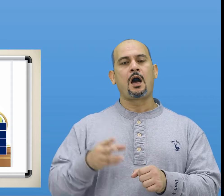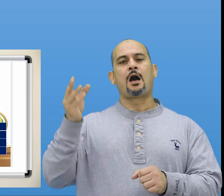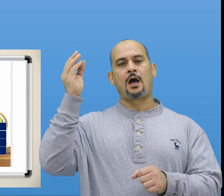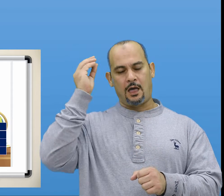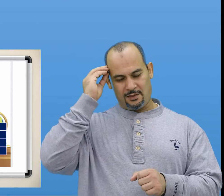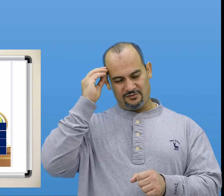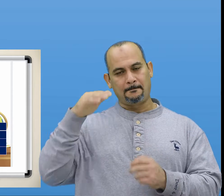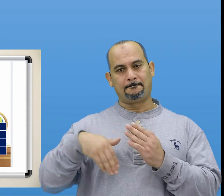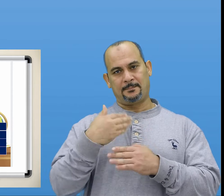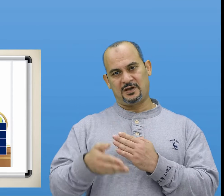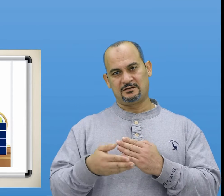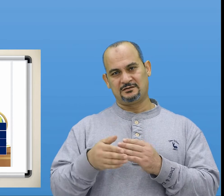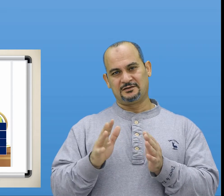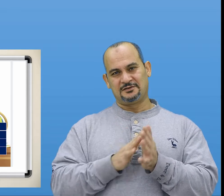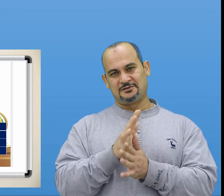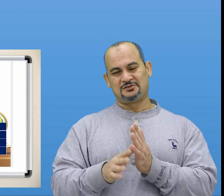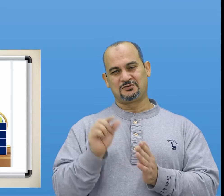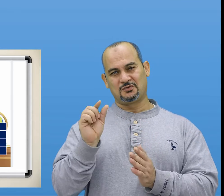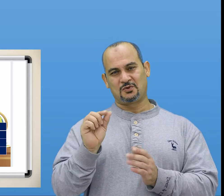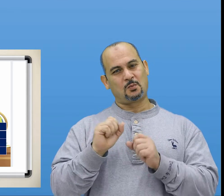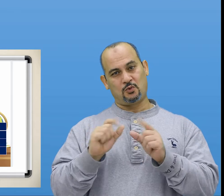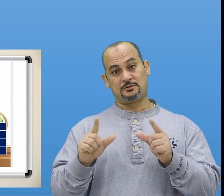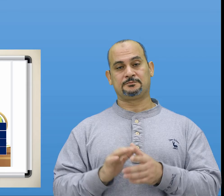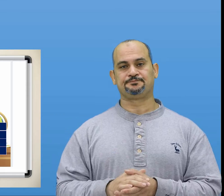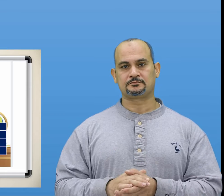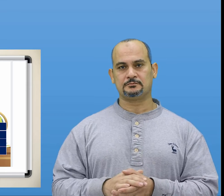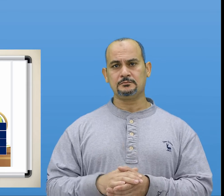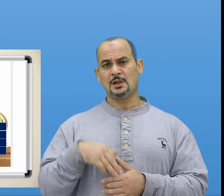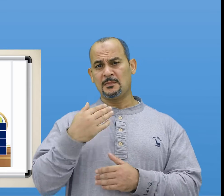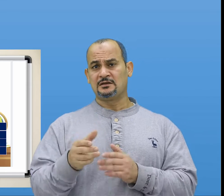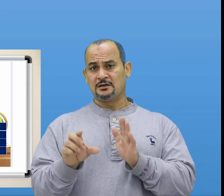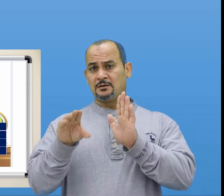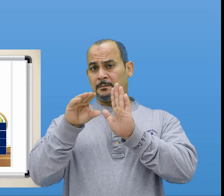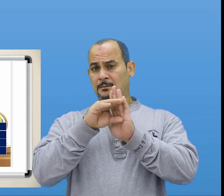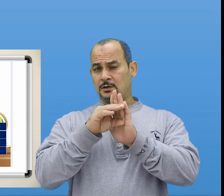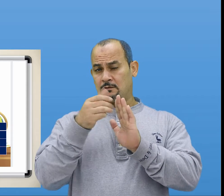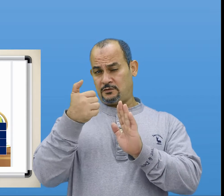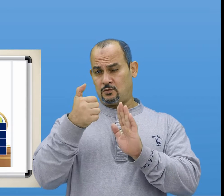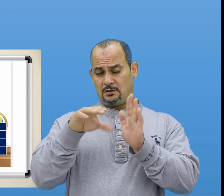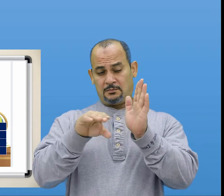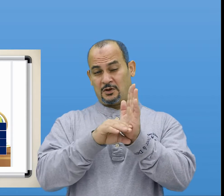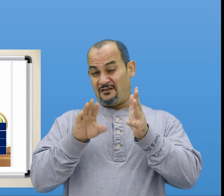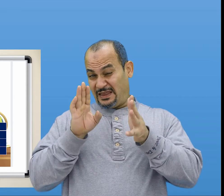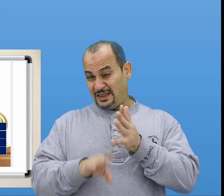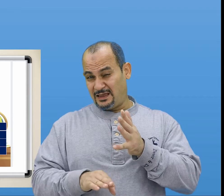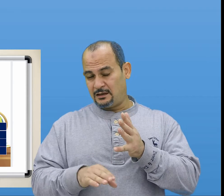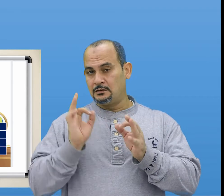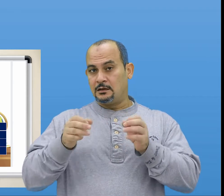this item. Can you try to guess what this item is and what does it represent and what it is? It's a tool that we use for different